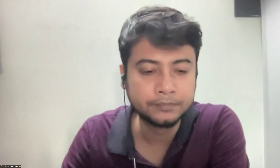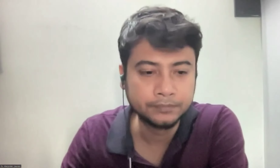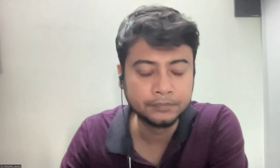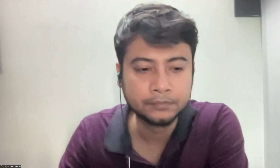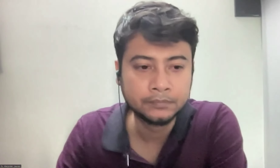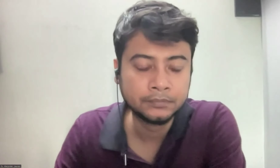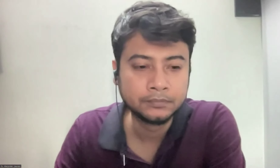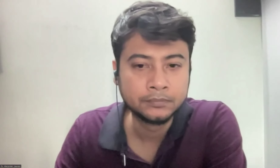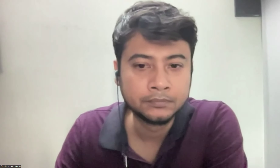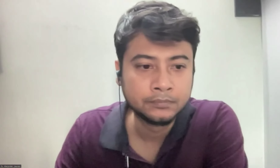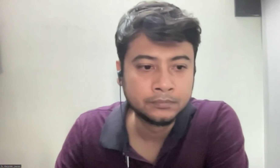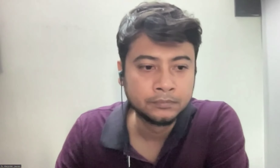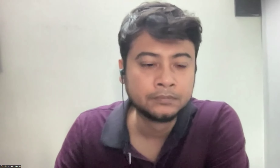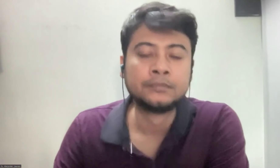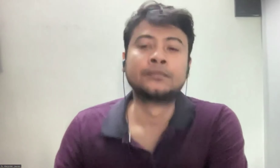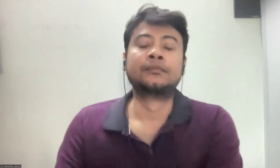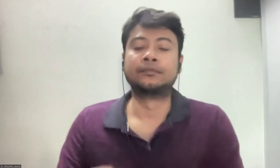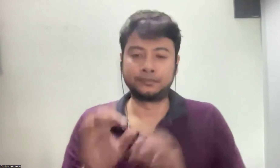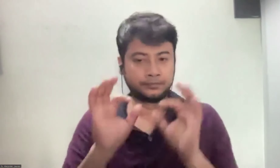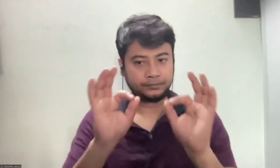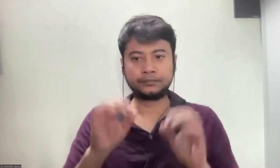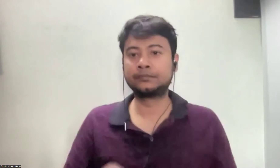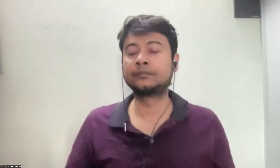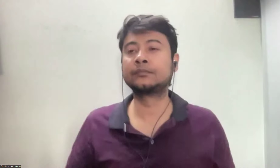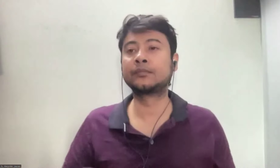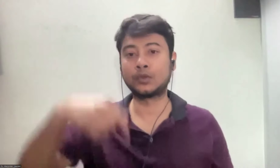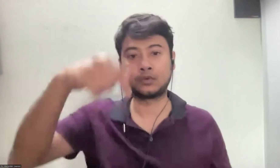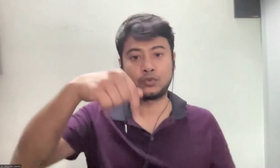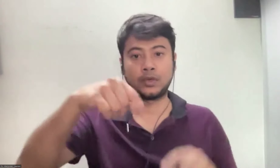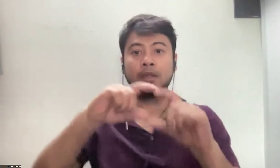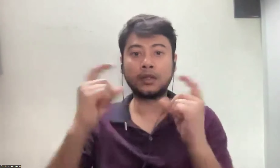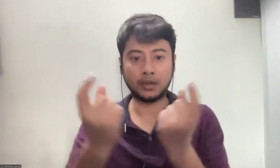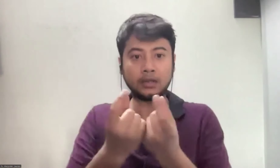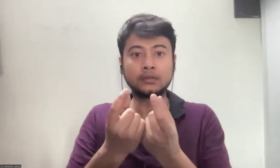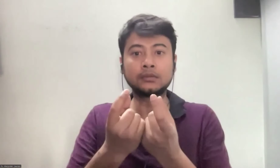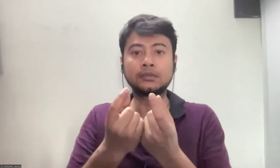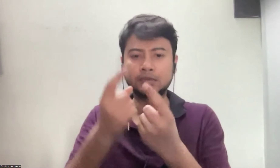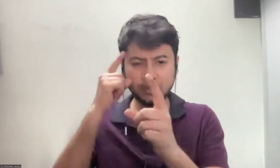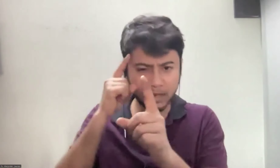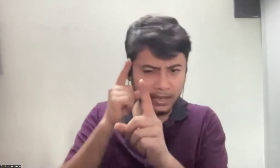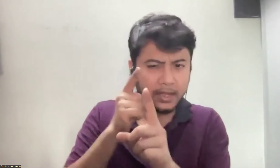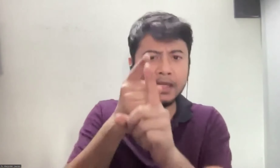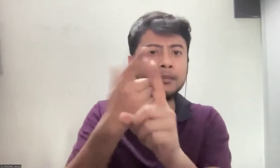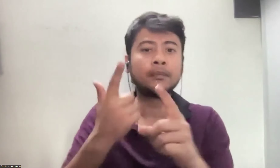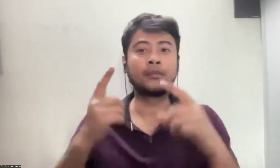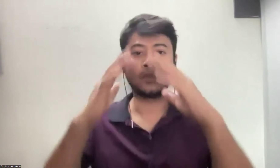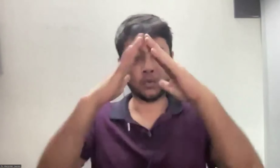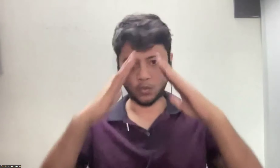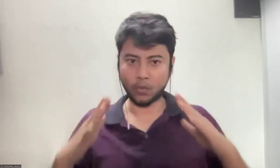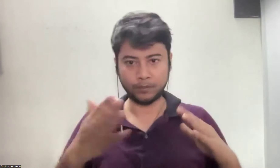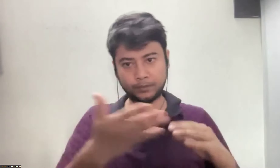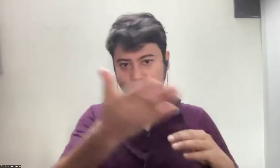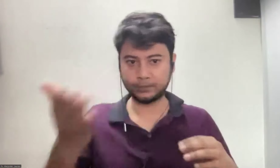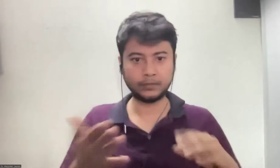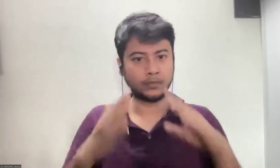So now, today, from now, we are going to learn the process of how to worship Tulsi at home. You don't have